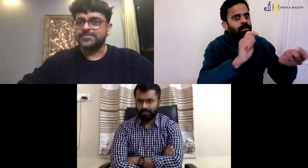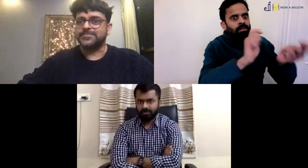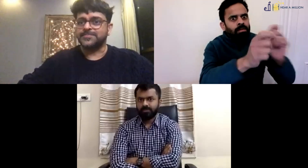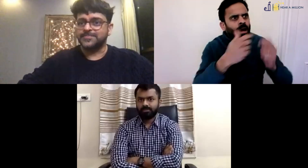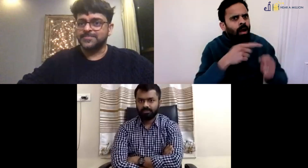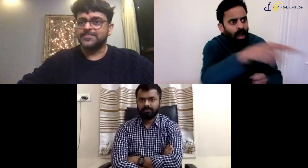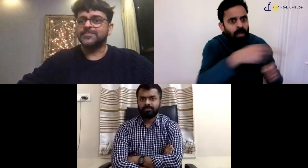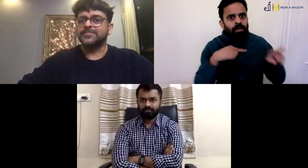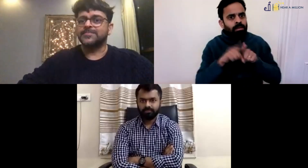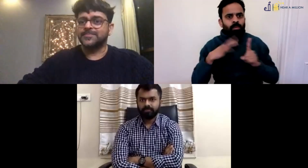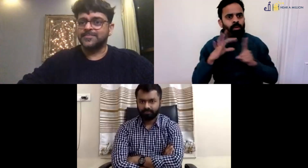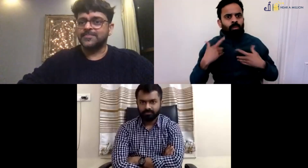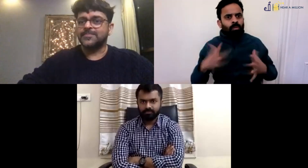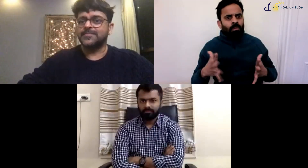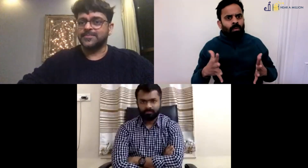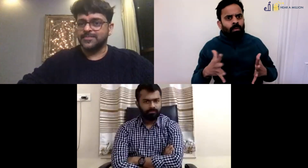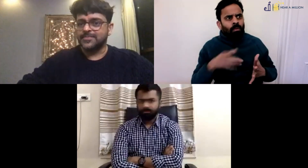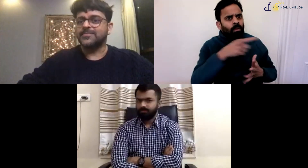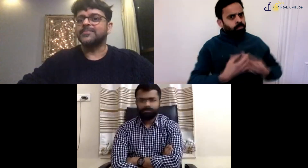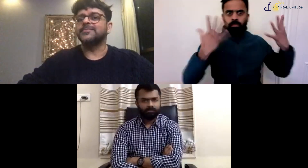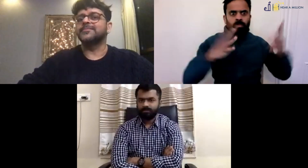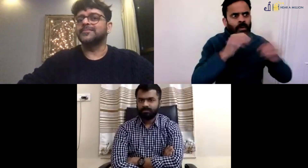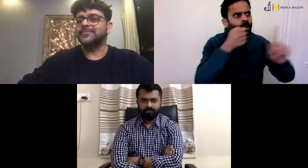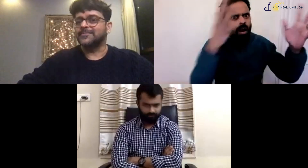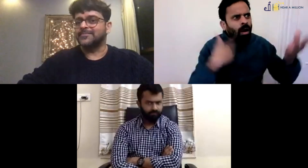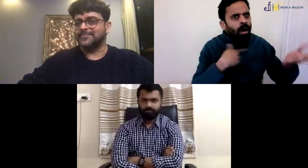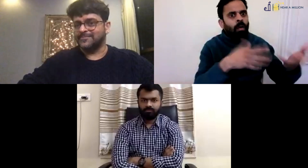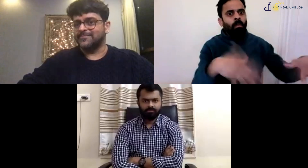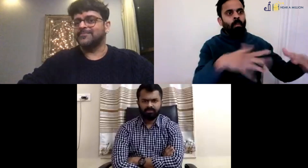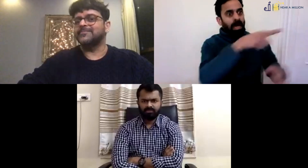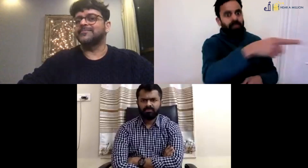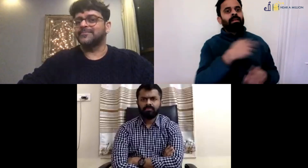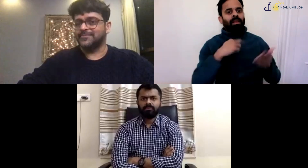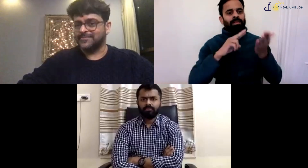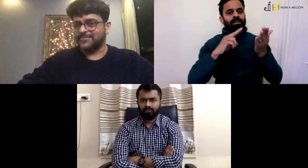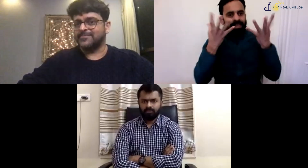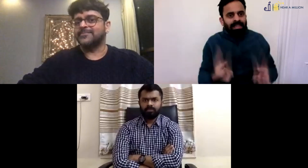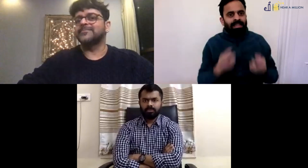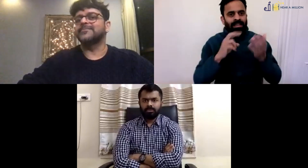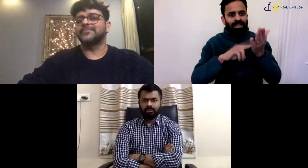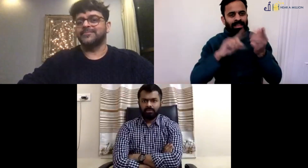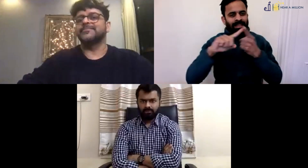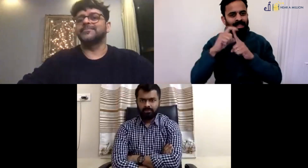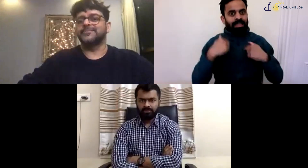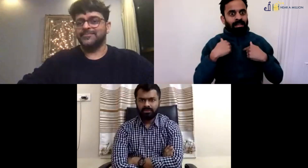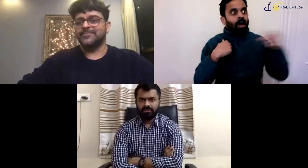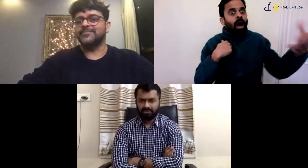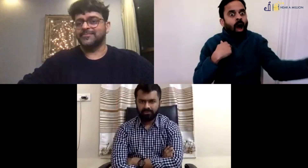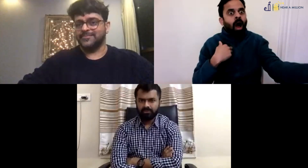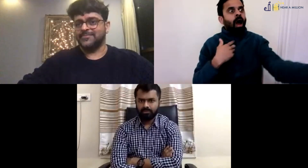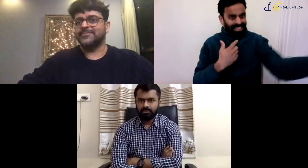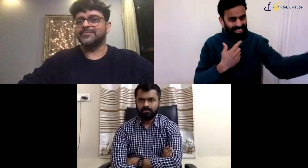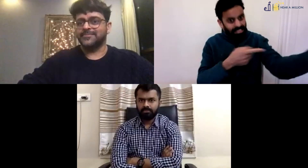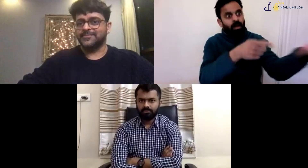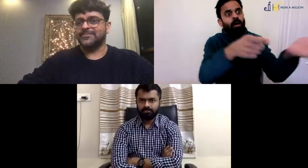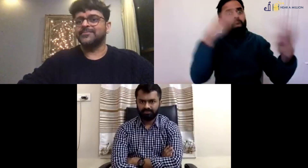So it's been really inspiring, and a lot of things I am not doing, people are doing, and which is great. And we